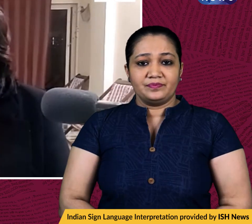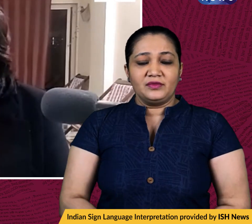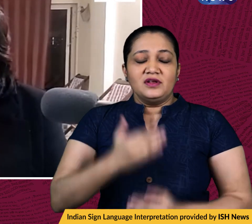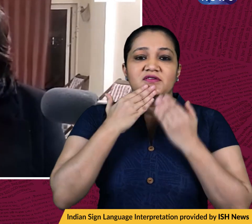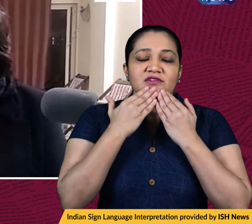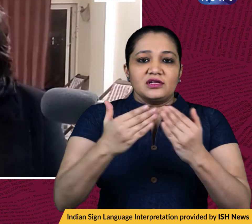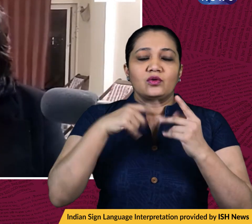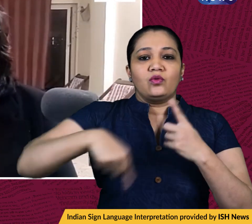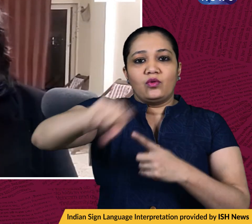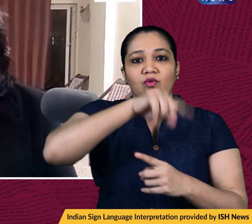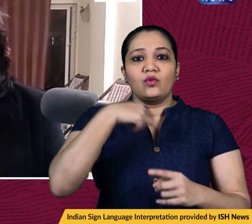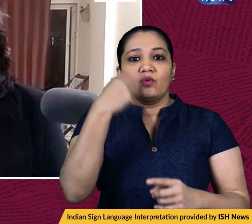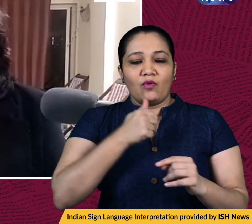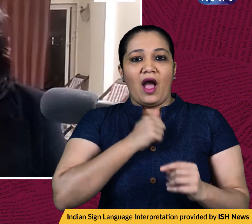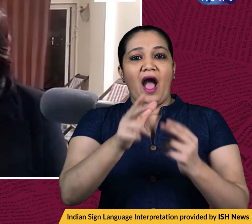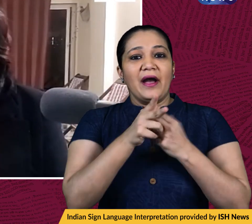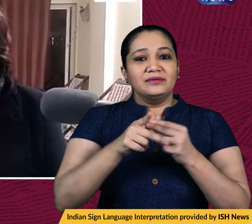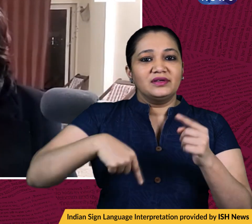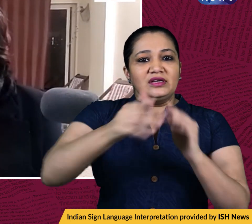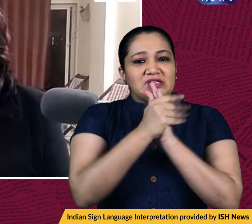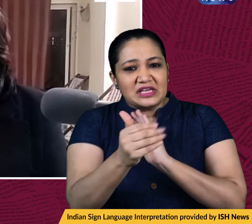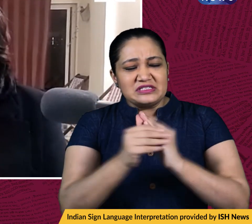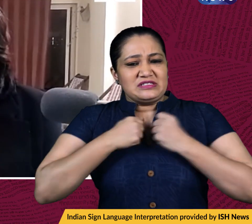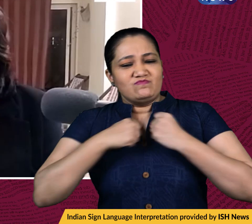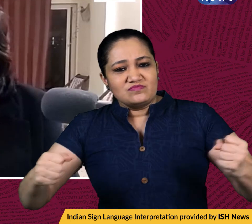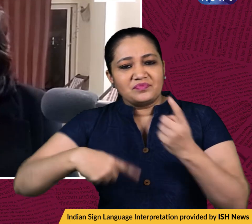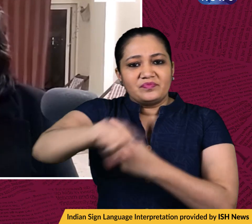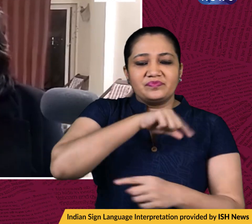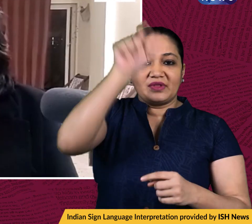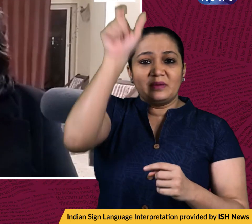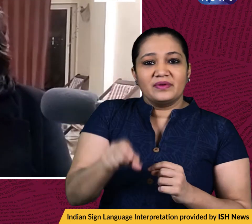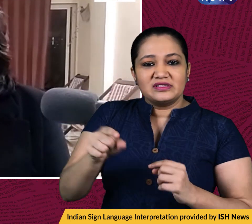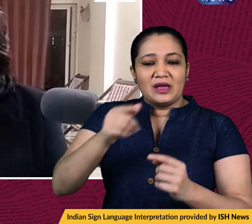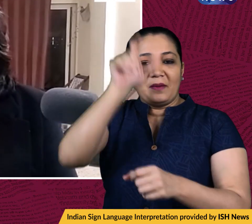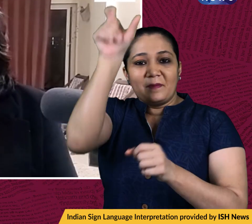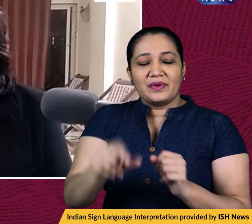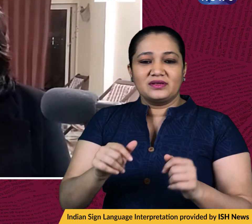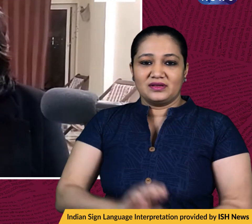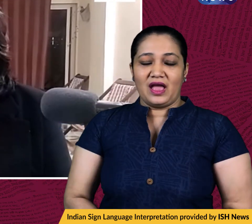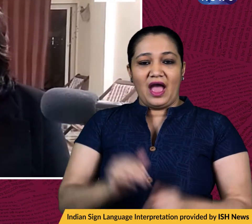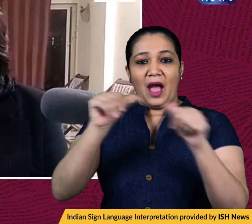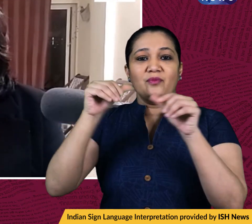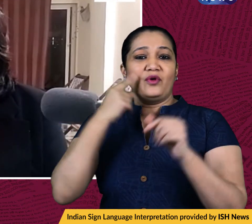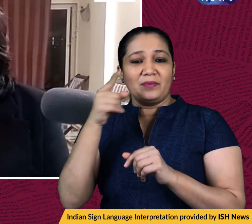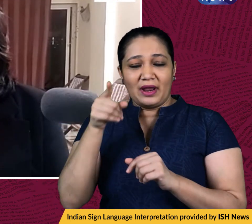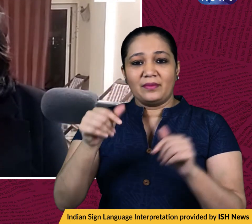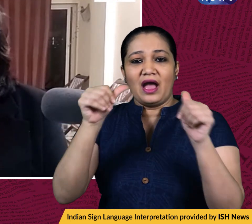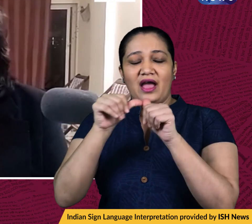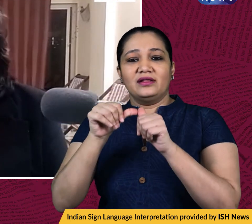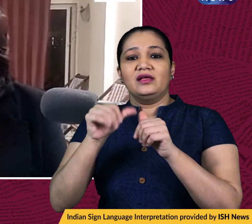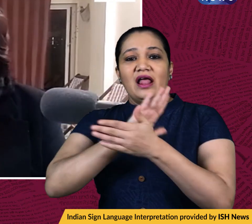quote, "Thanks to the skill and bravery of our armed forces, we have taken off the battlefield Abu